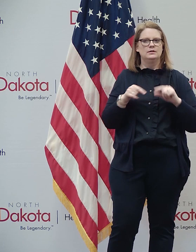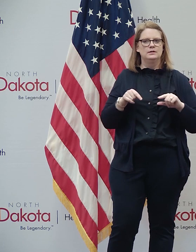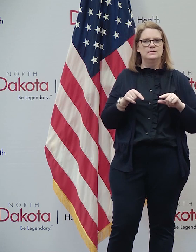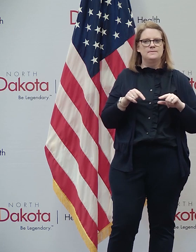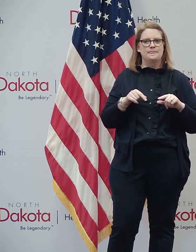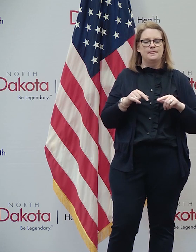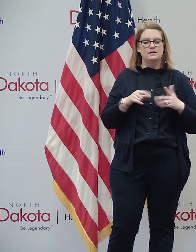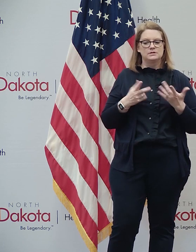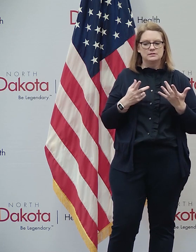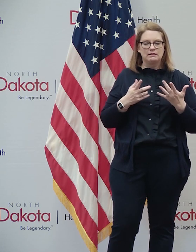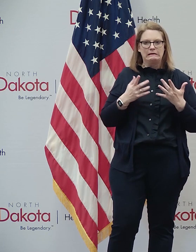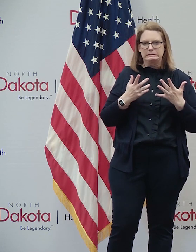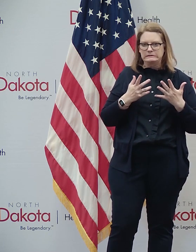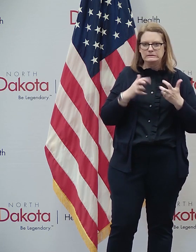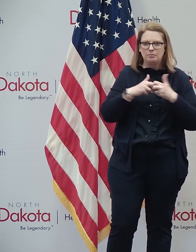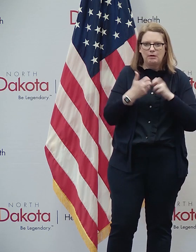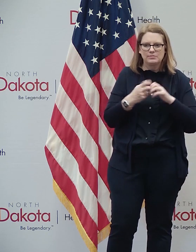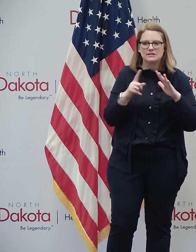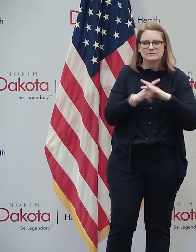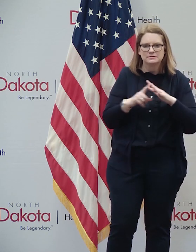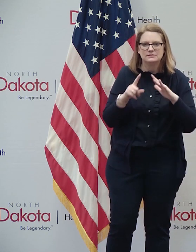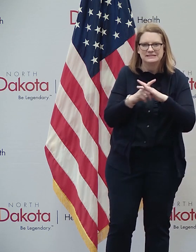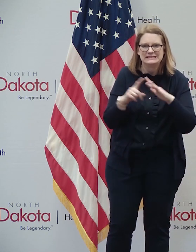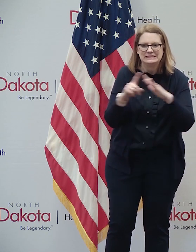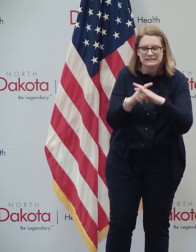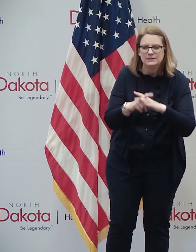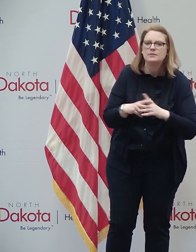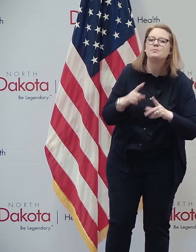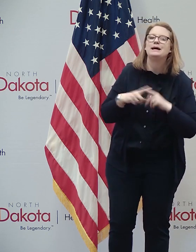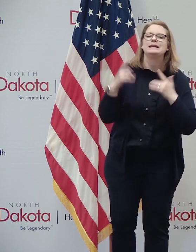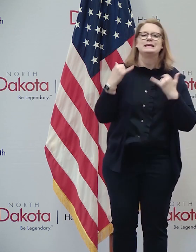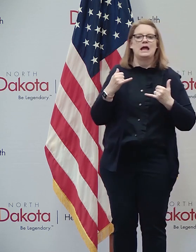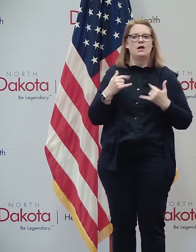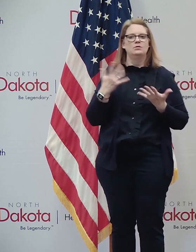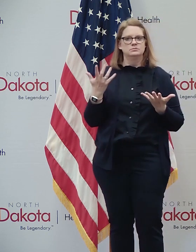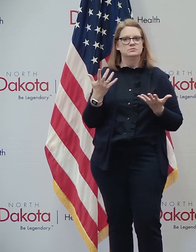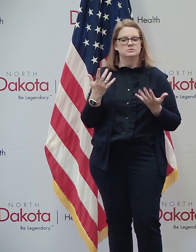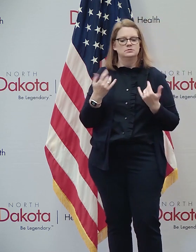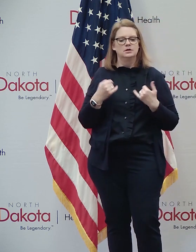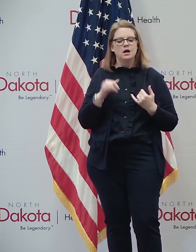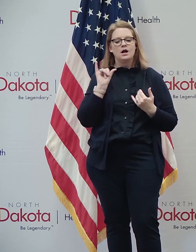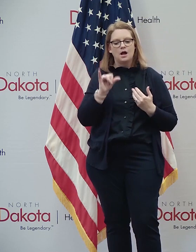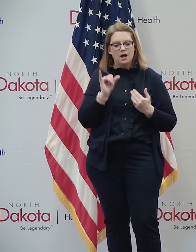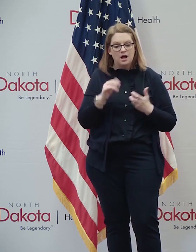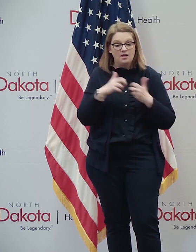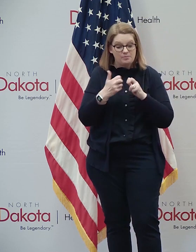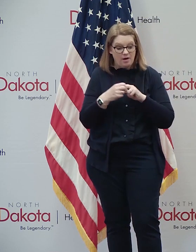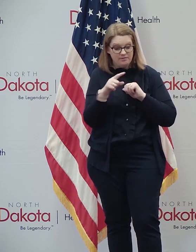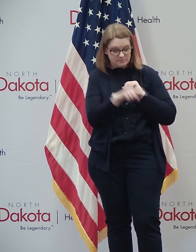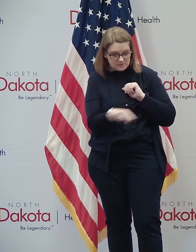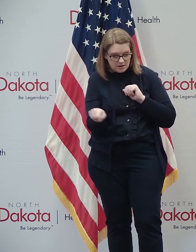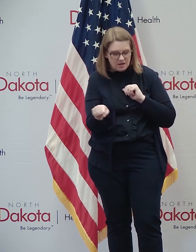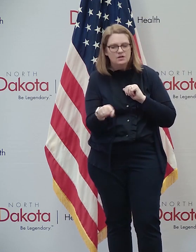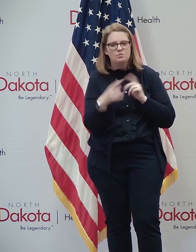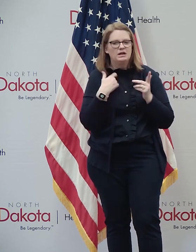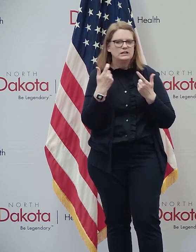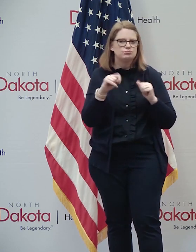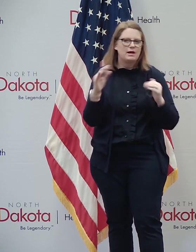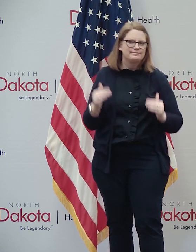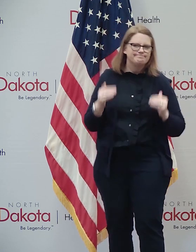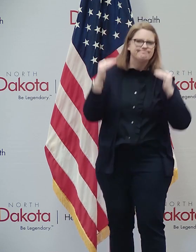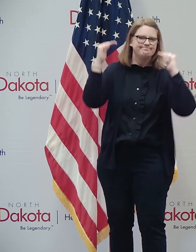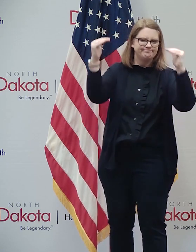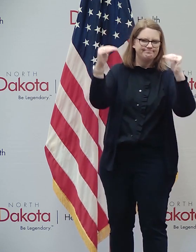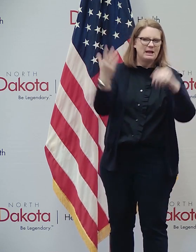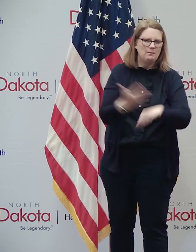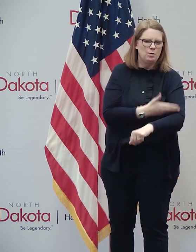we're coming up short. So this creates an opportunity for us to try to, again, improve the services we're delivering to the state of North Dakota with